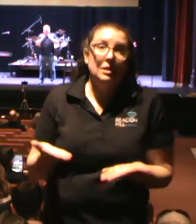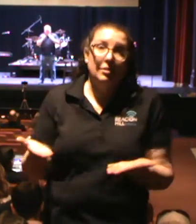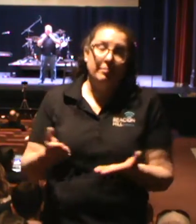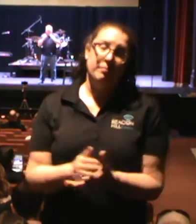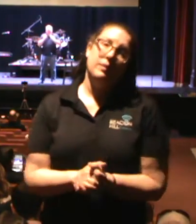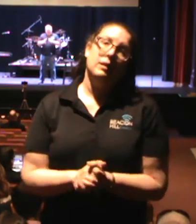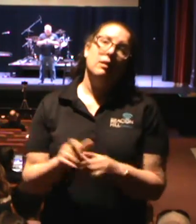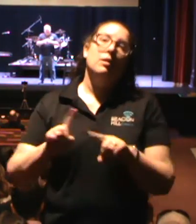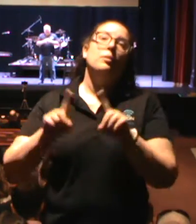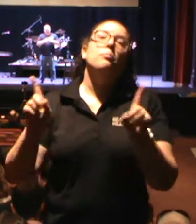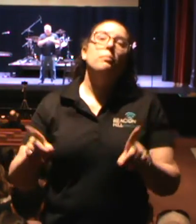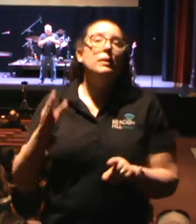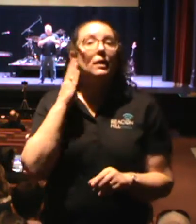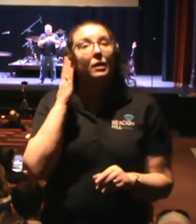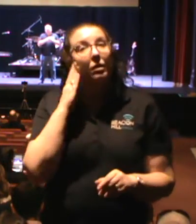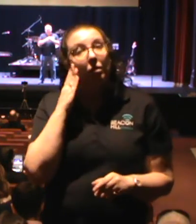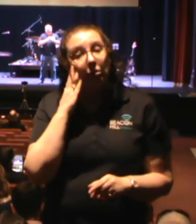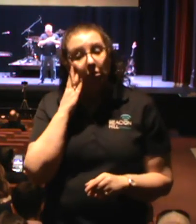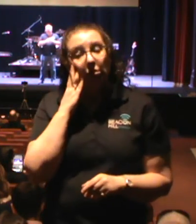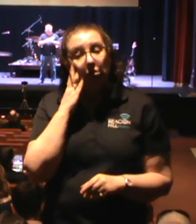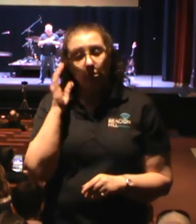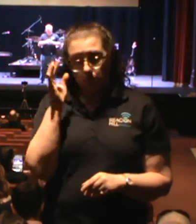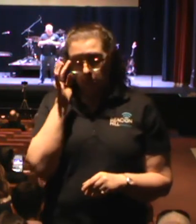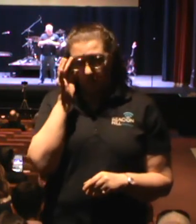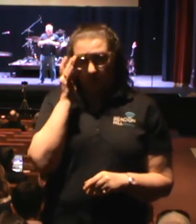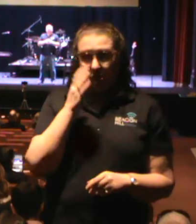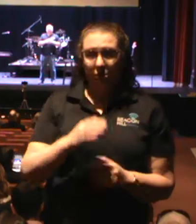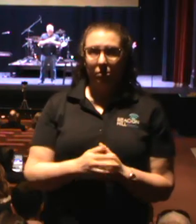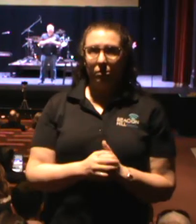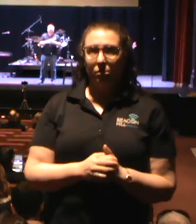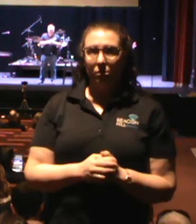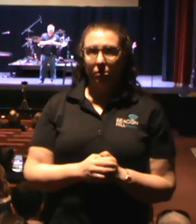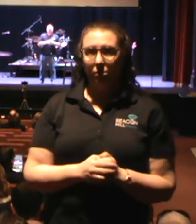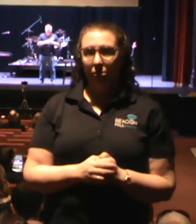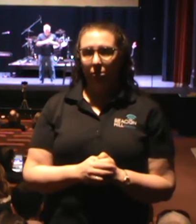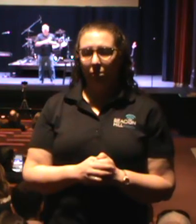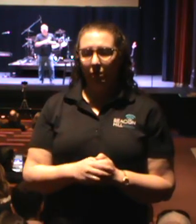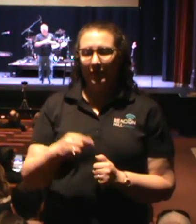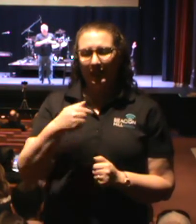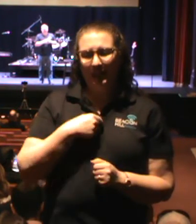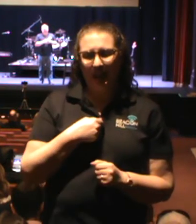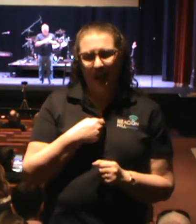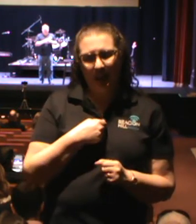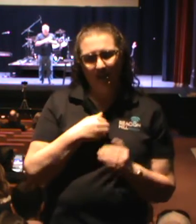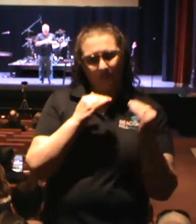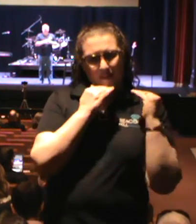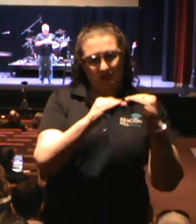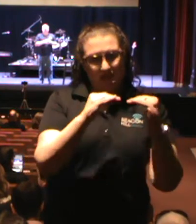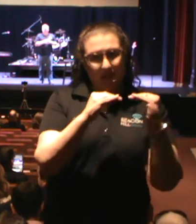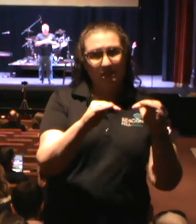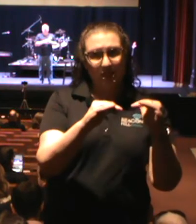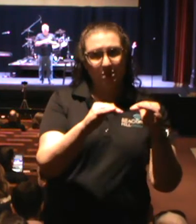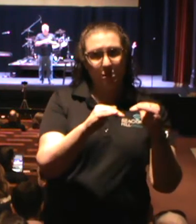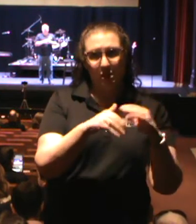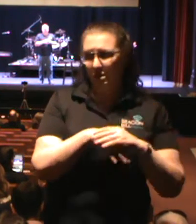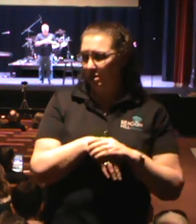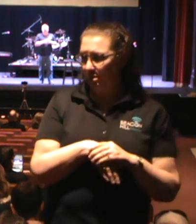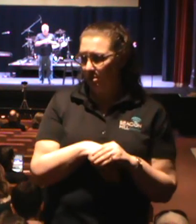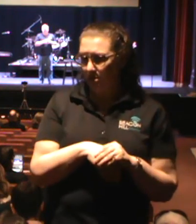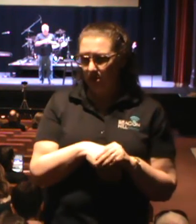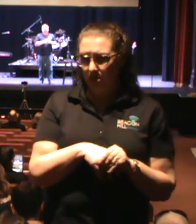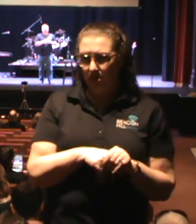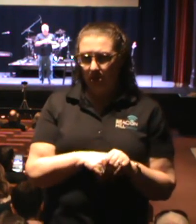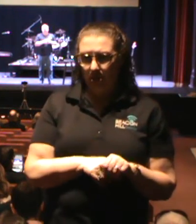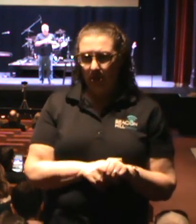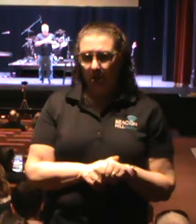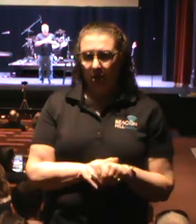But I know that my pastoring is finite. I know that. And